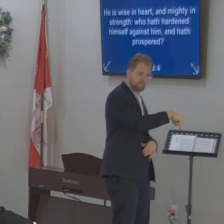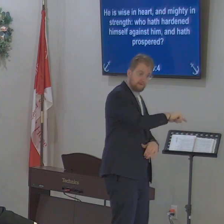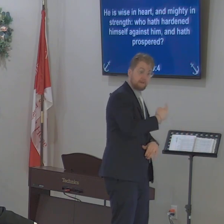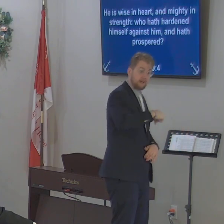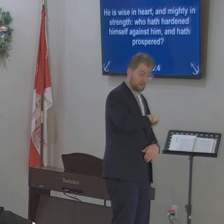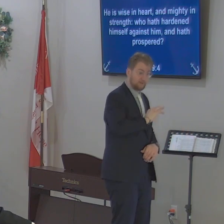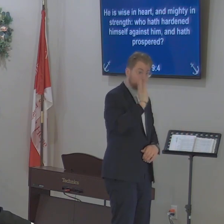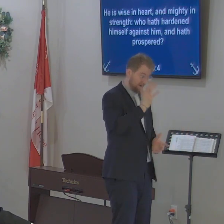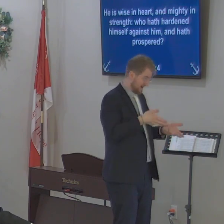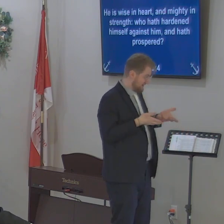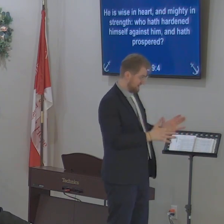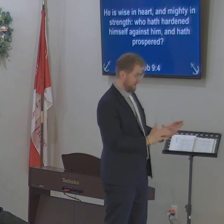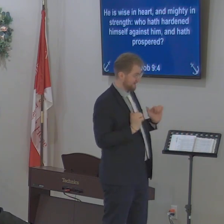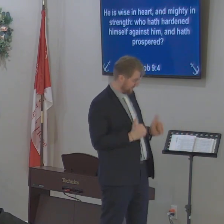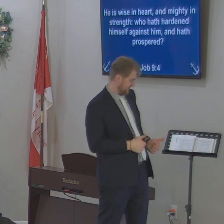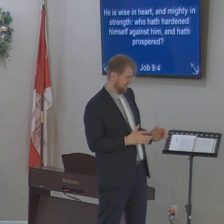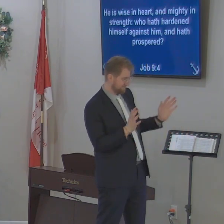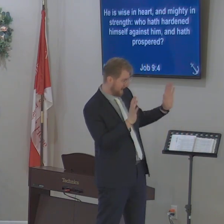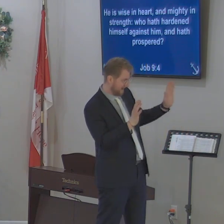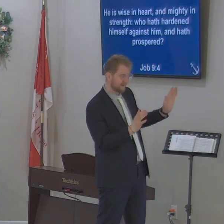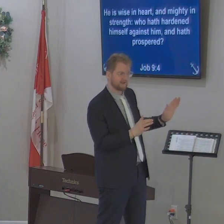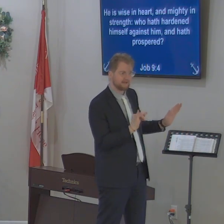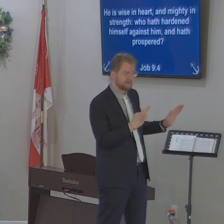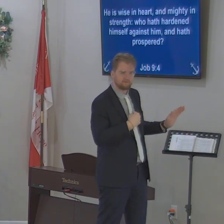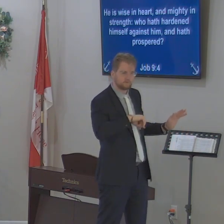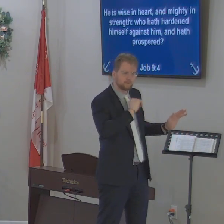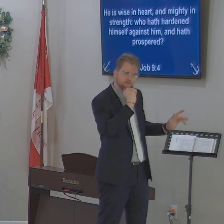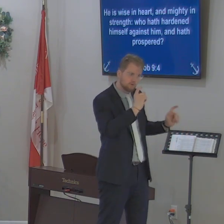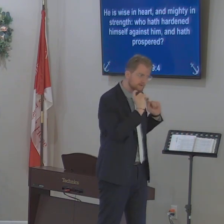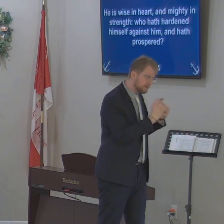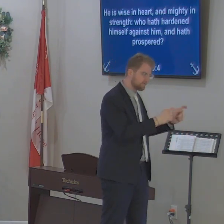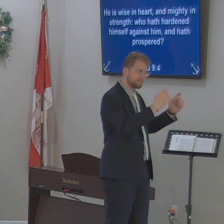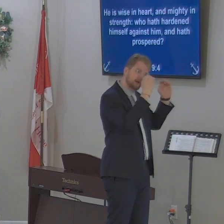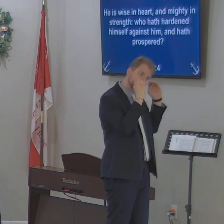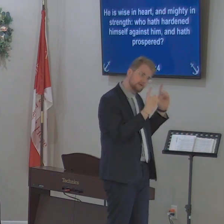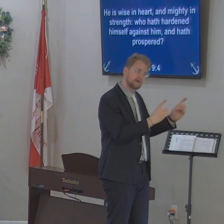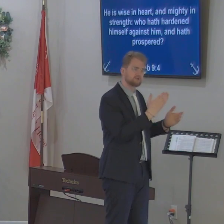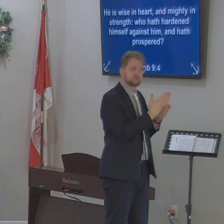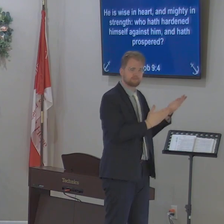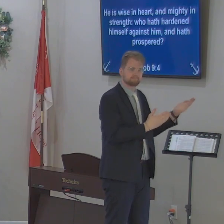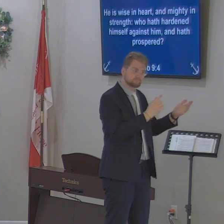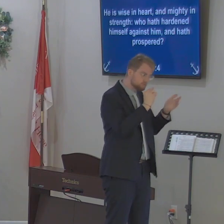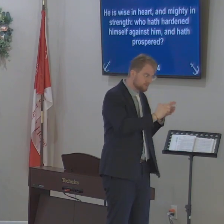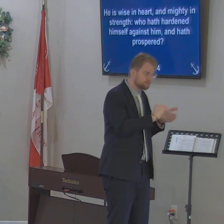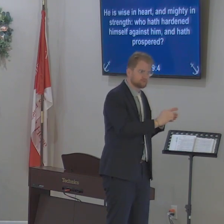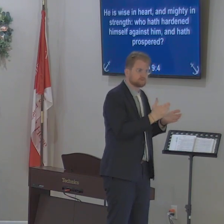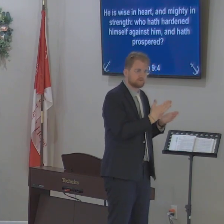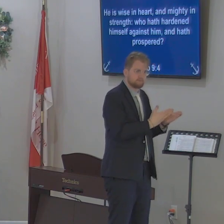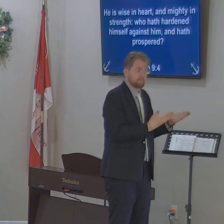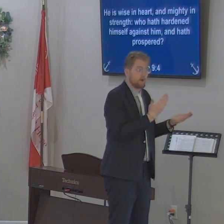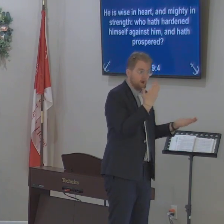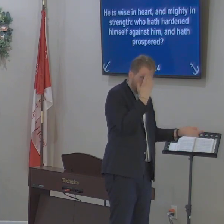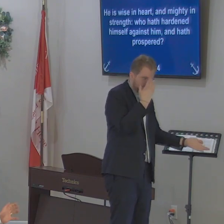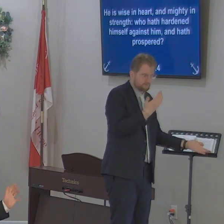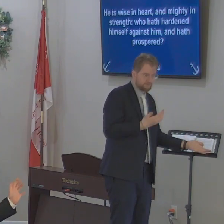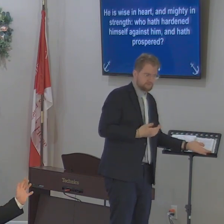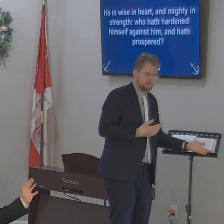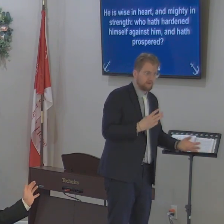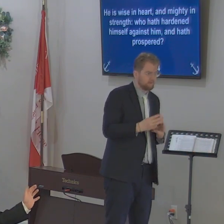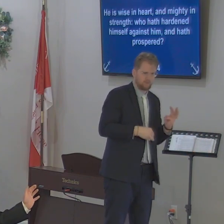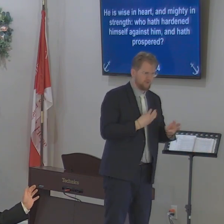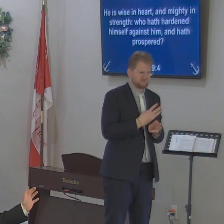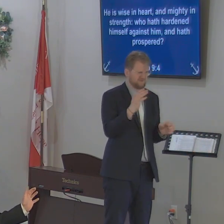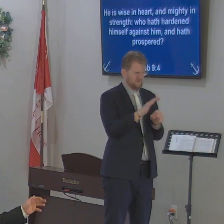we don't give them some education, some scripture, some knowledge. And this world's full of